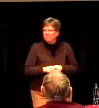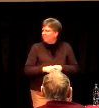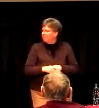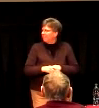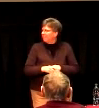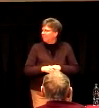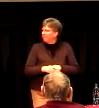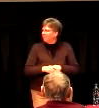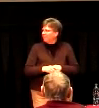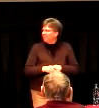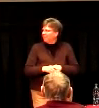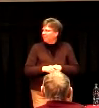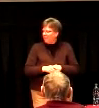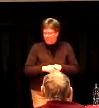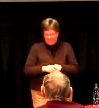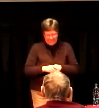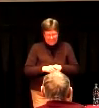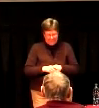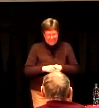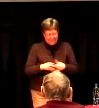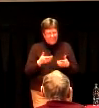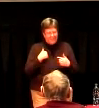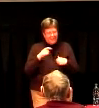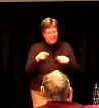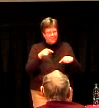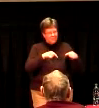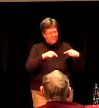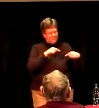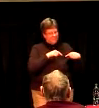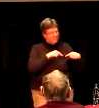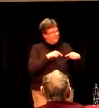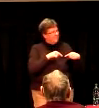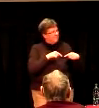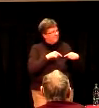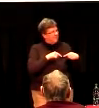Actually, I should go back. Oops.